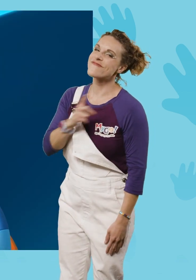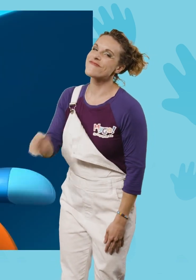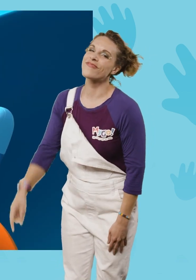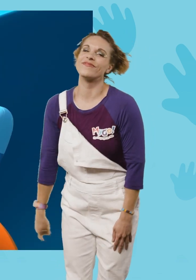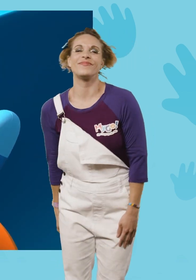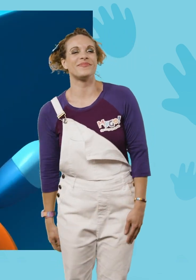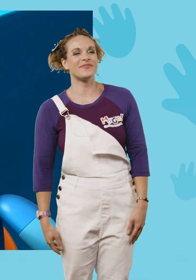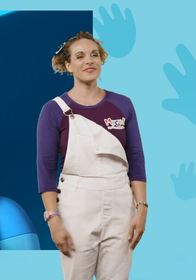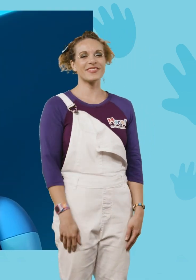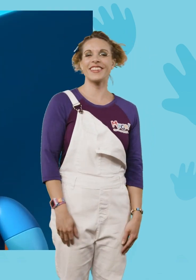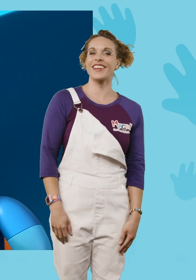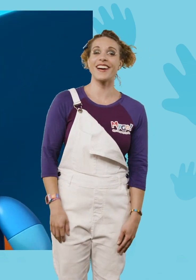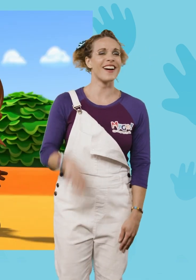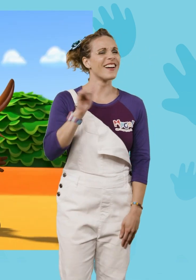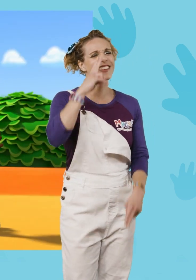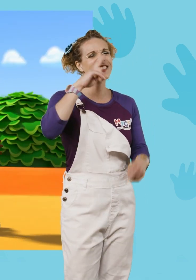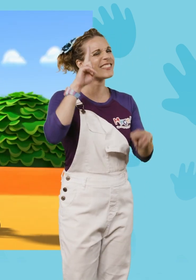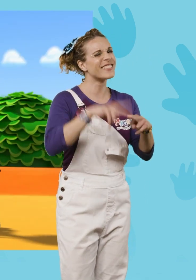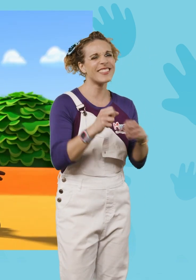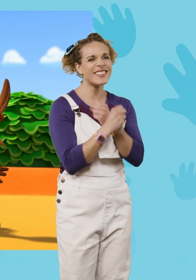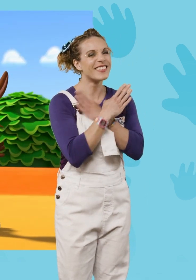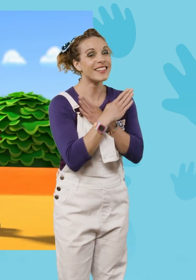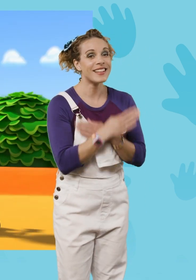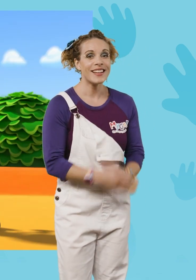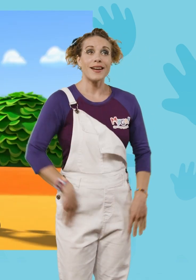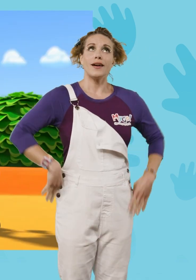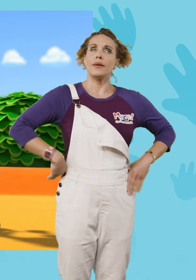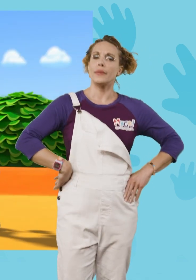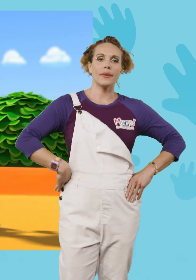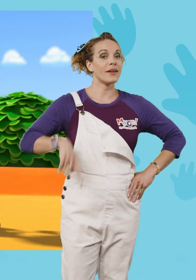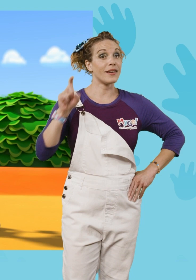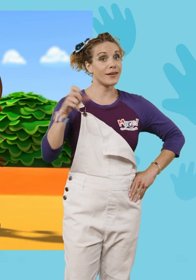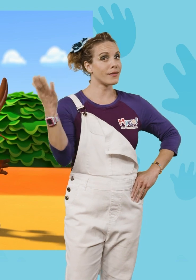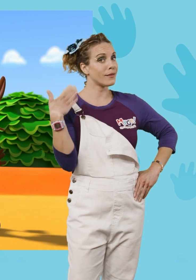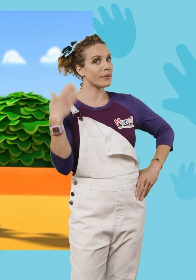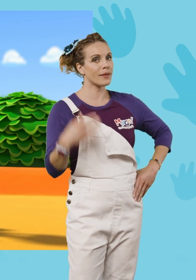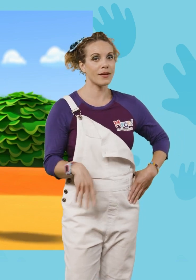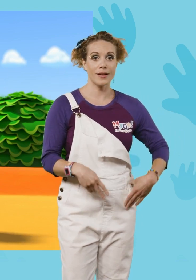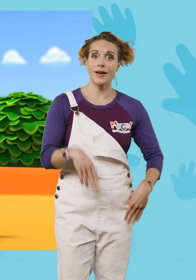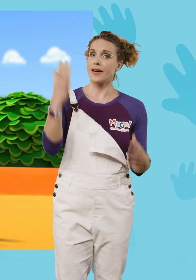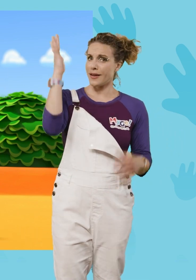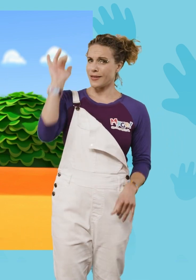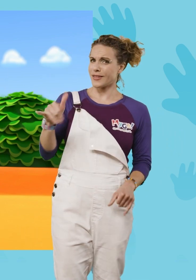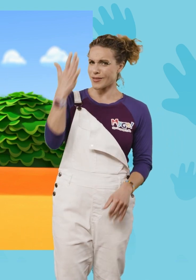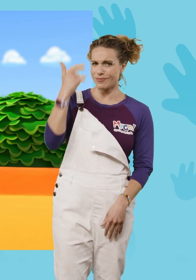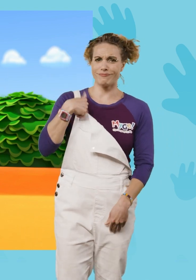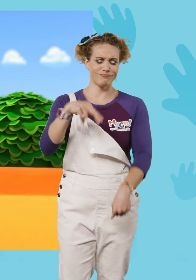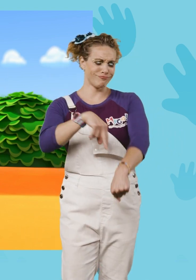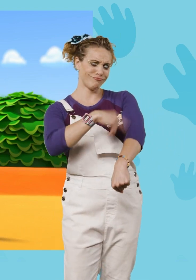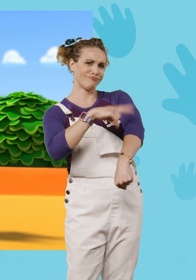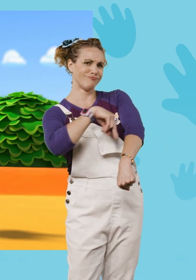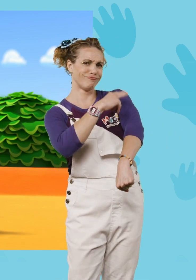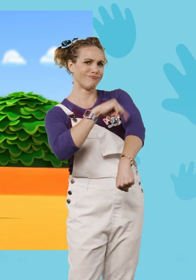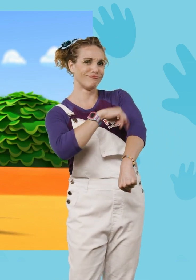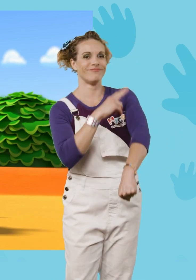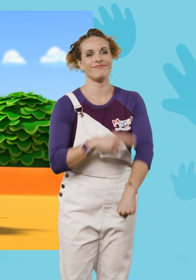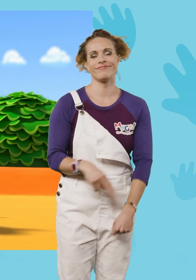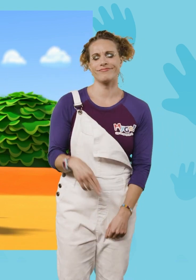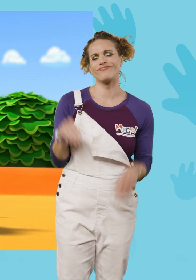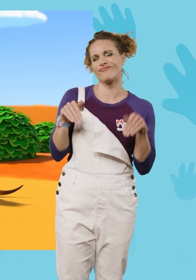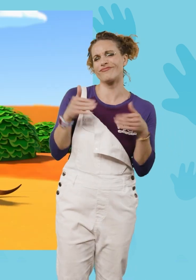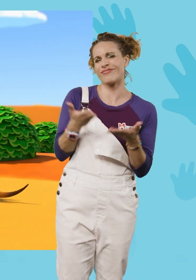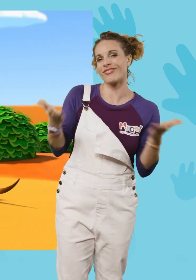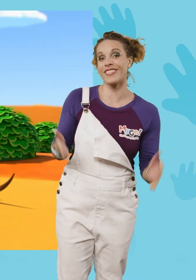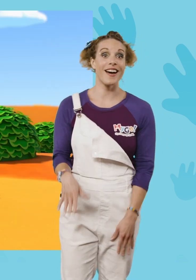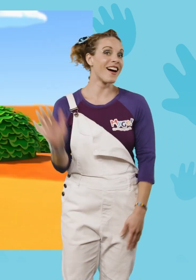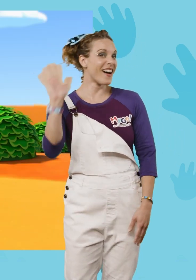answer, D.Bo. That was fun, Blippi. Whew, gotta cool down. That's why I'm licking my arm. It's a kangaroo